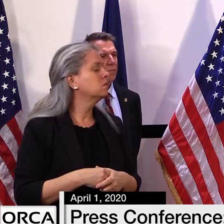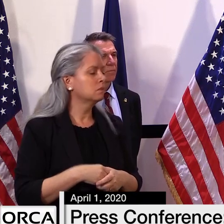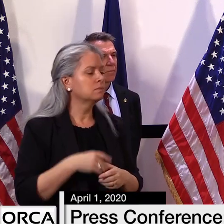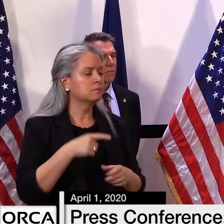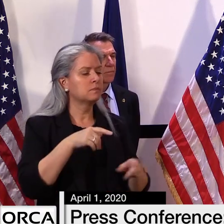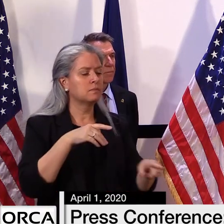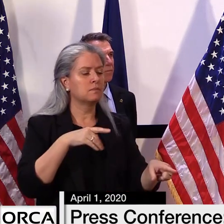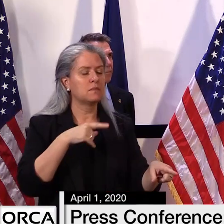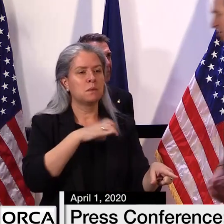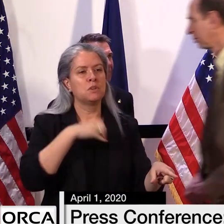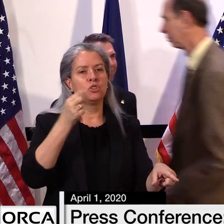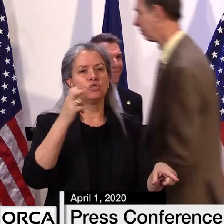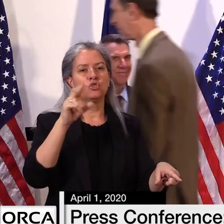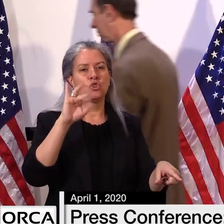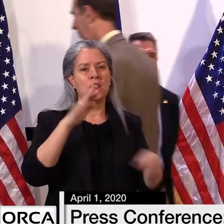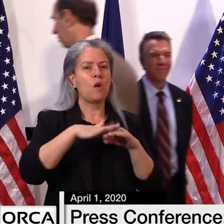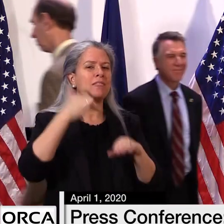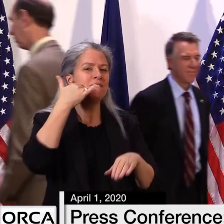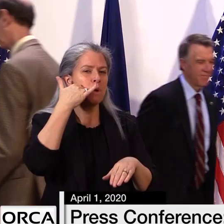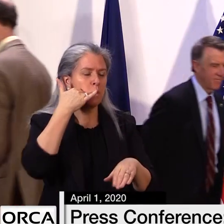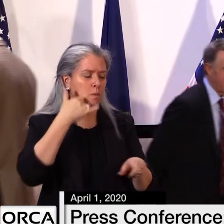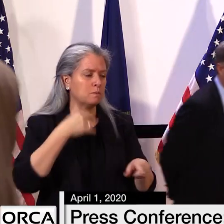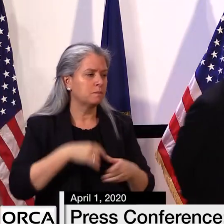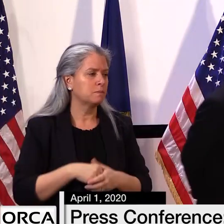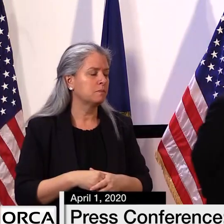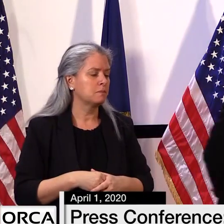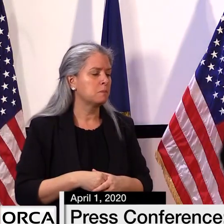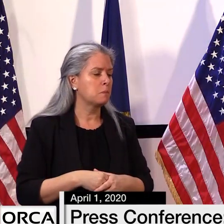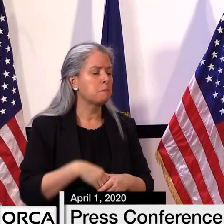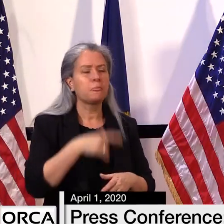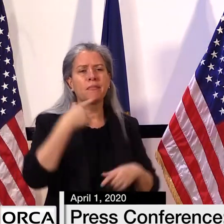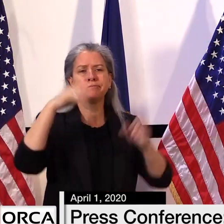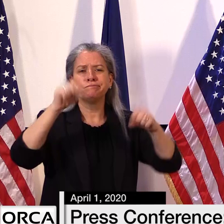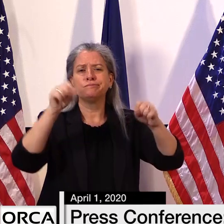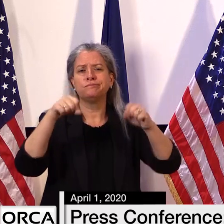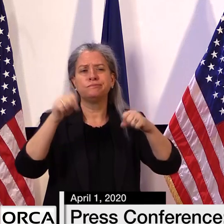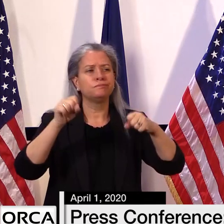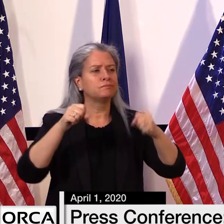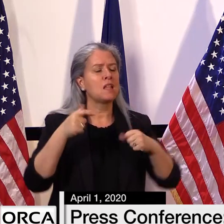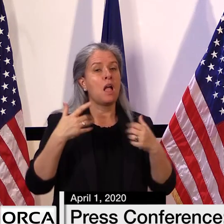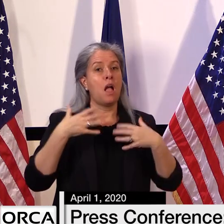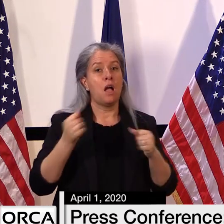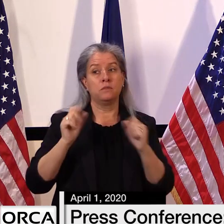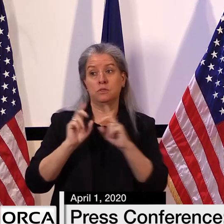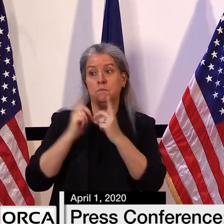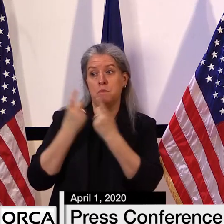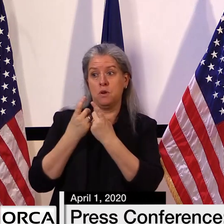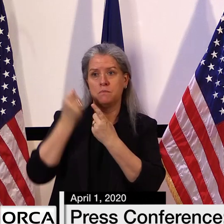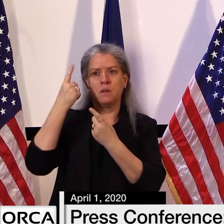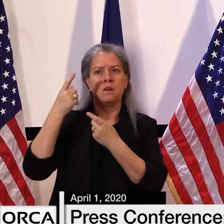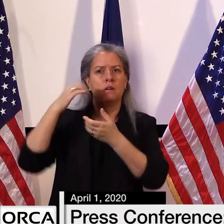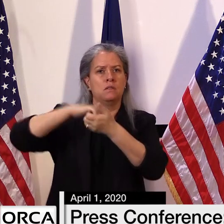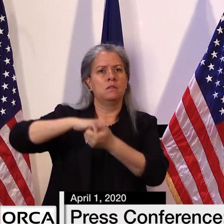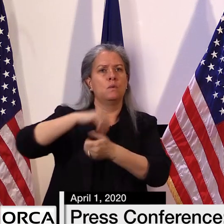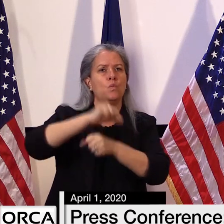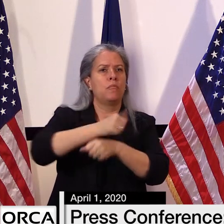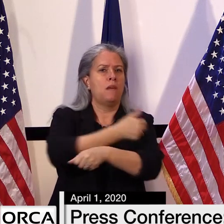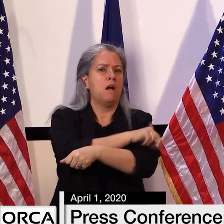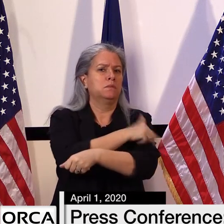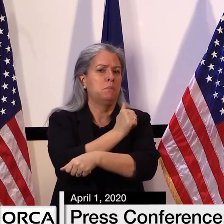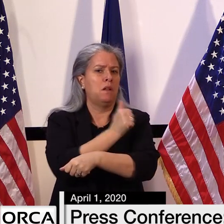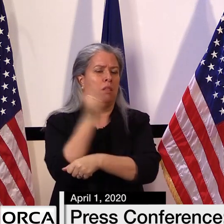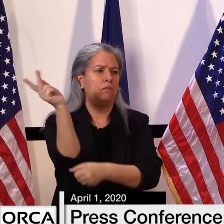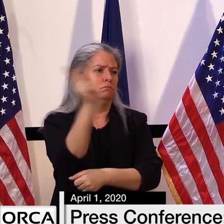Good afternoon. There is a process by which the health department, in conjunction with the hospitals,